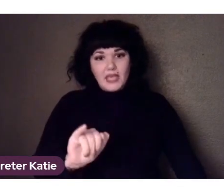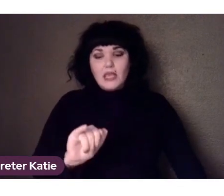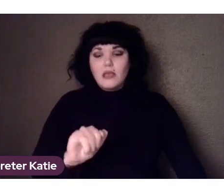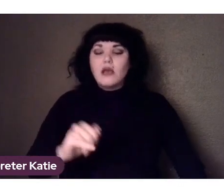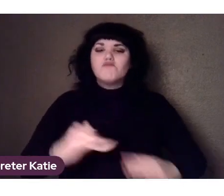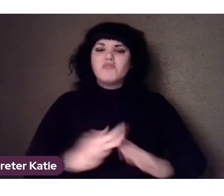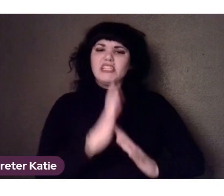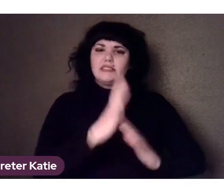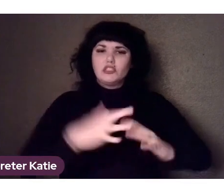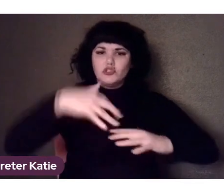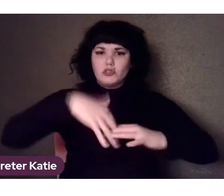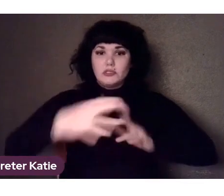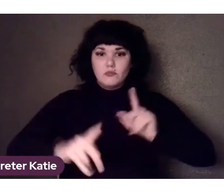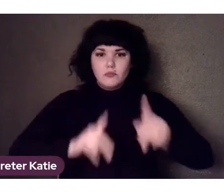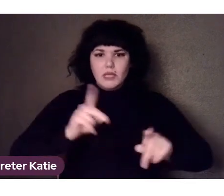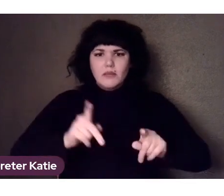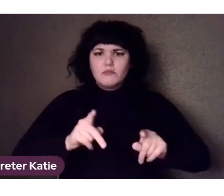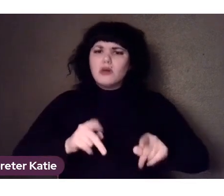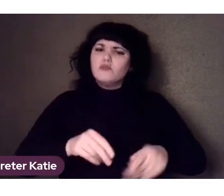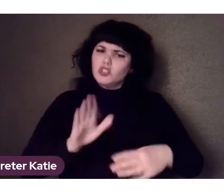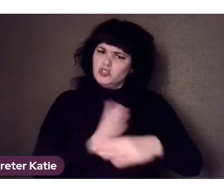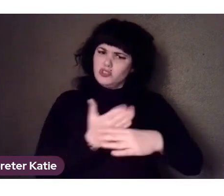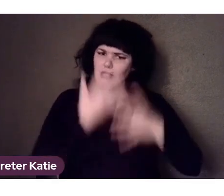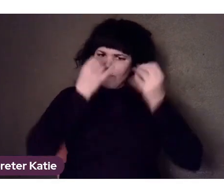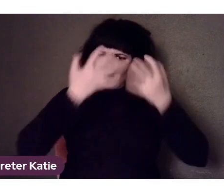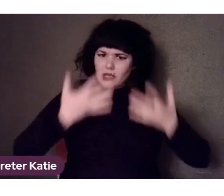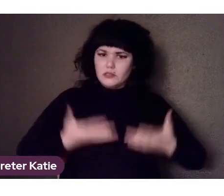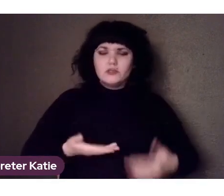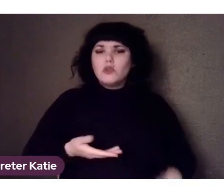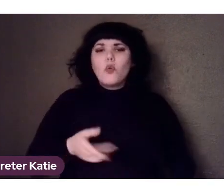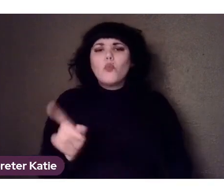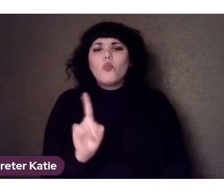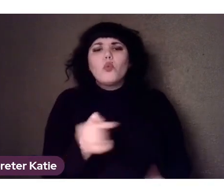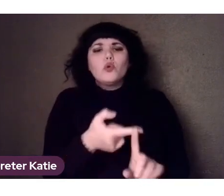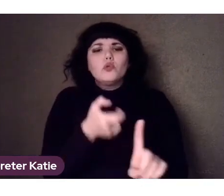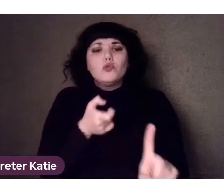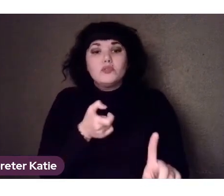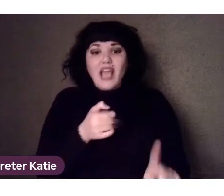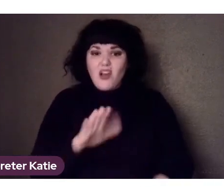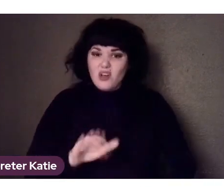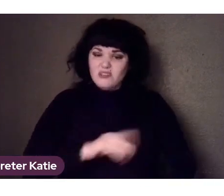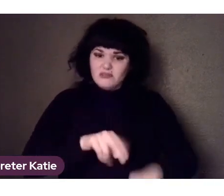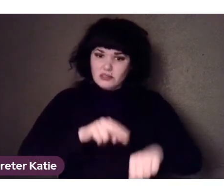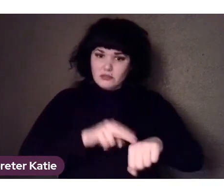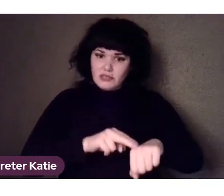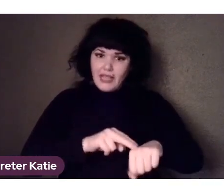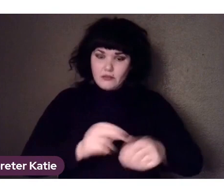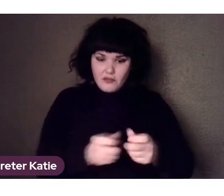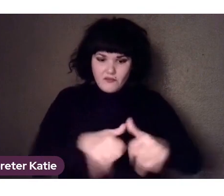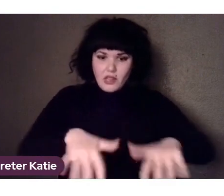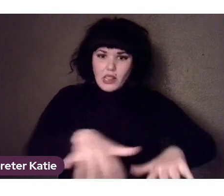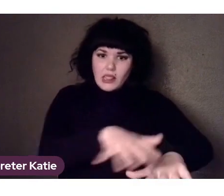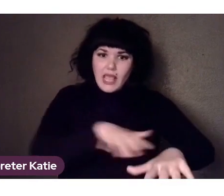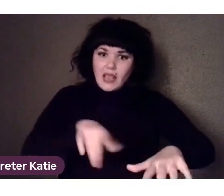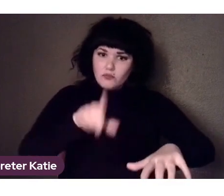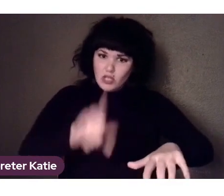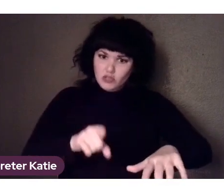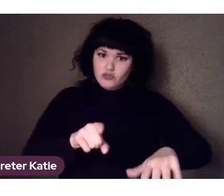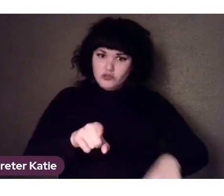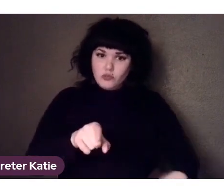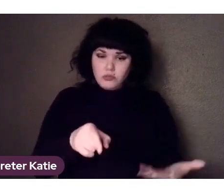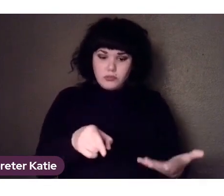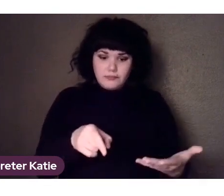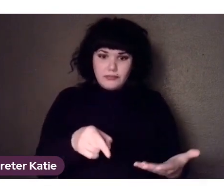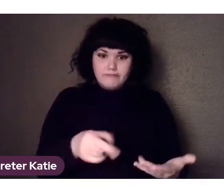know whose land you are on right now? If you don't, Ash is going to post a link in the chat to help you identify where